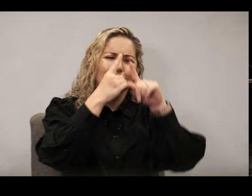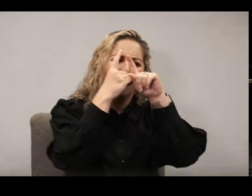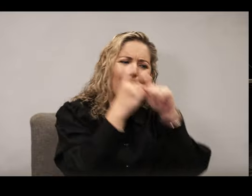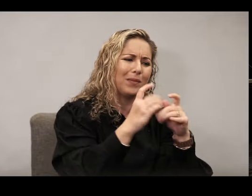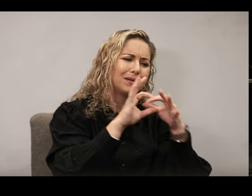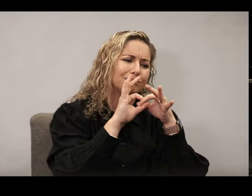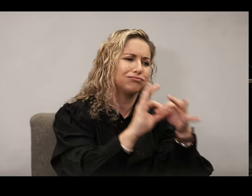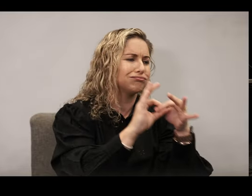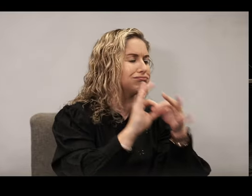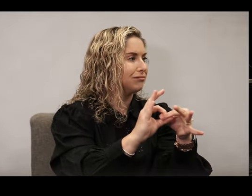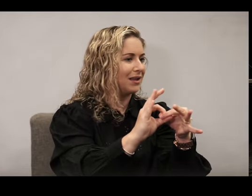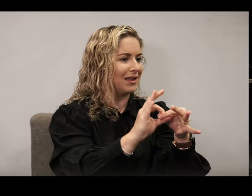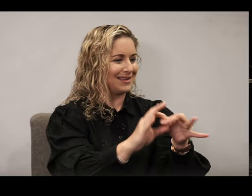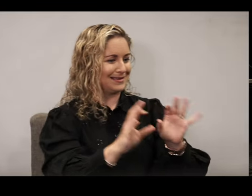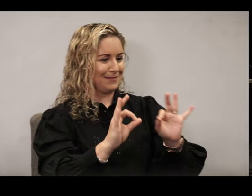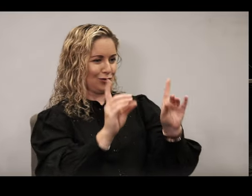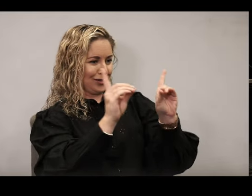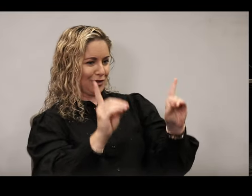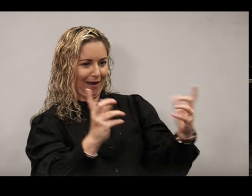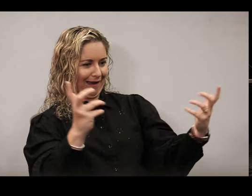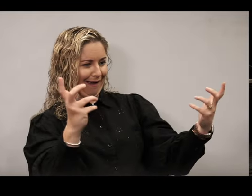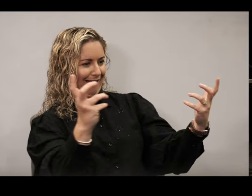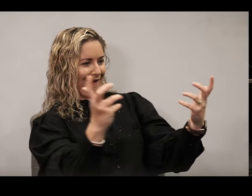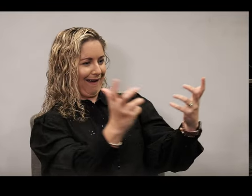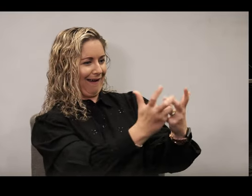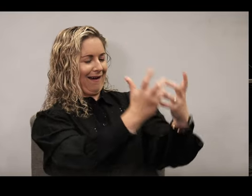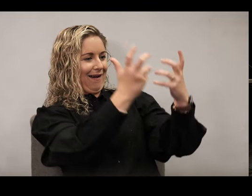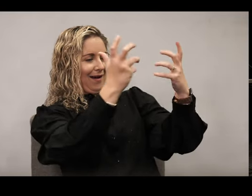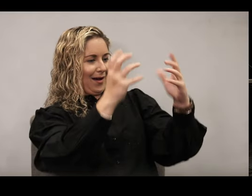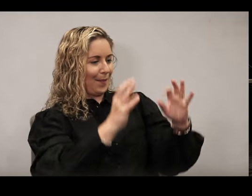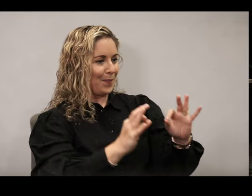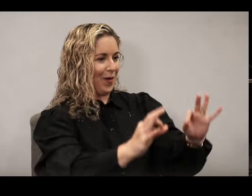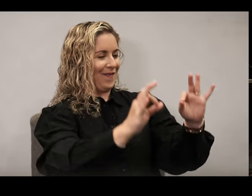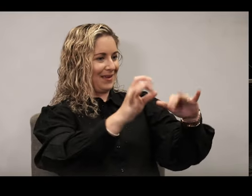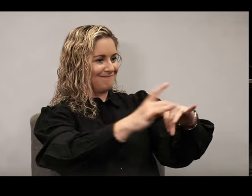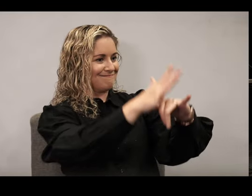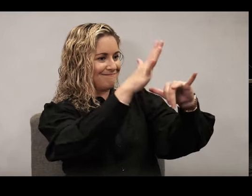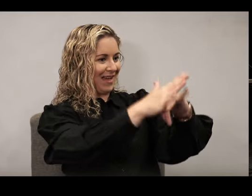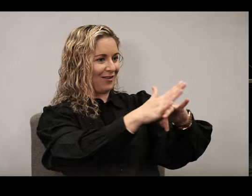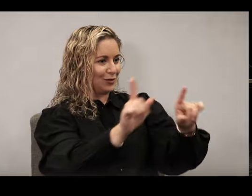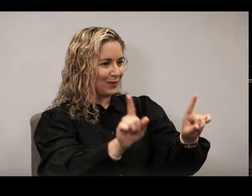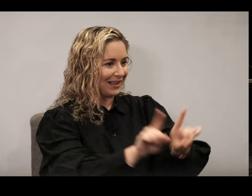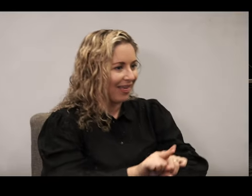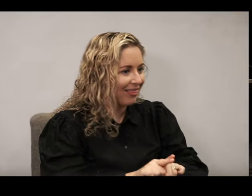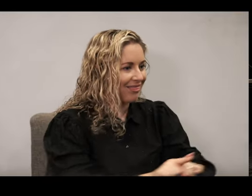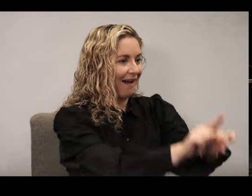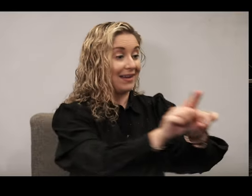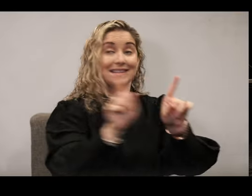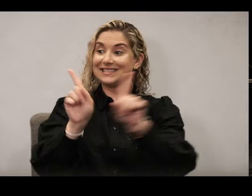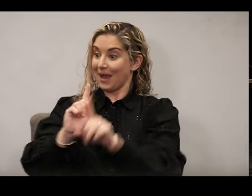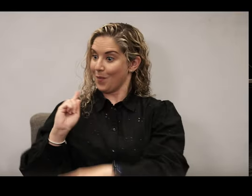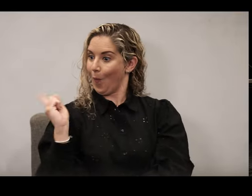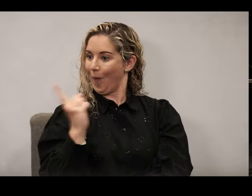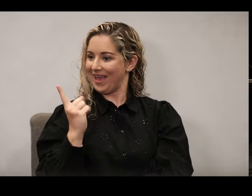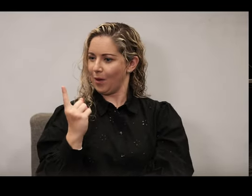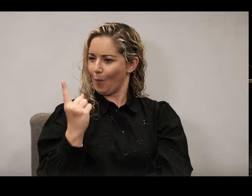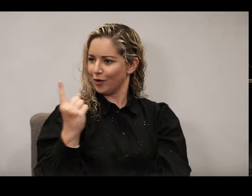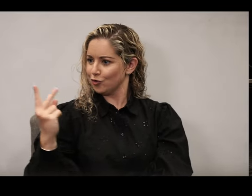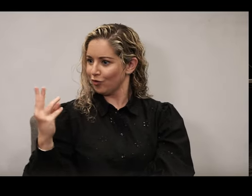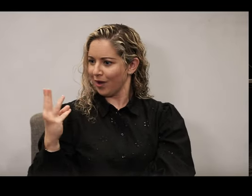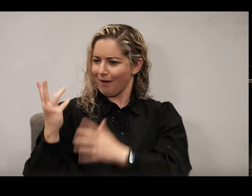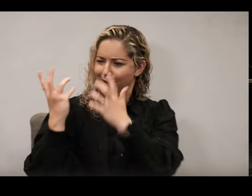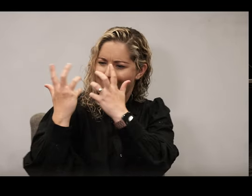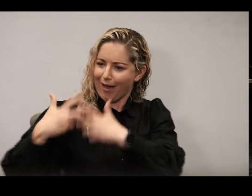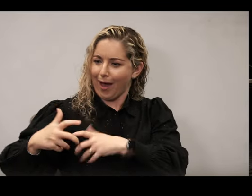with each other, ultimately expressed in marriage. Just as God is a complex unity, he creates humanity as a complex unity. Just as God is the